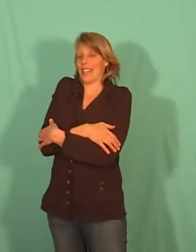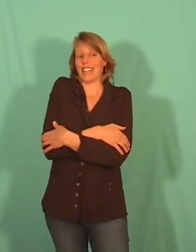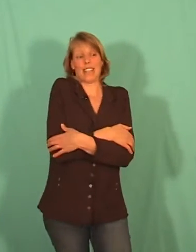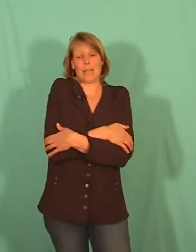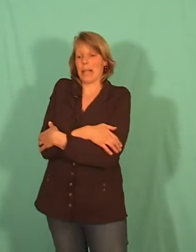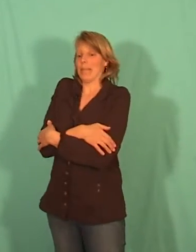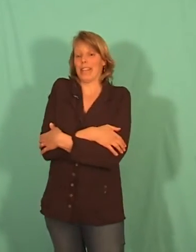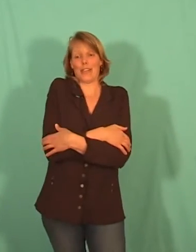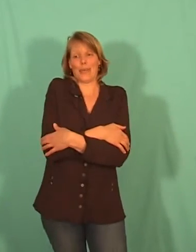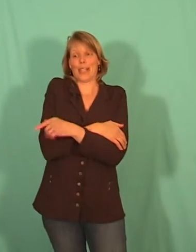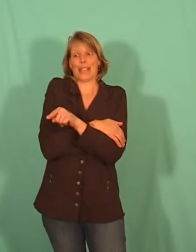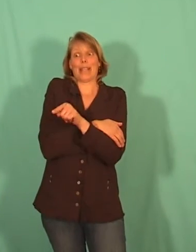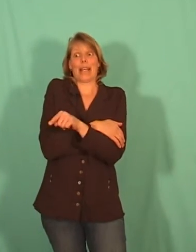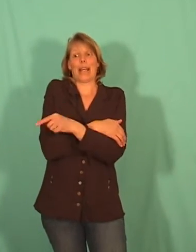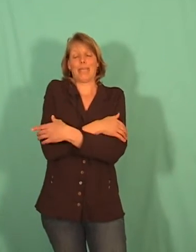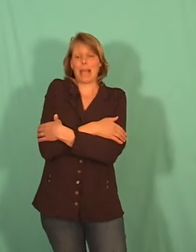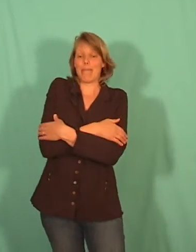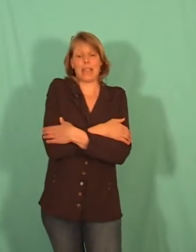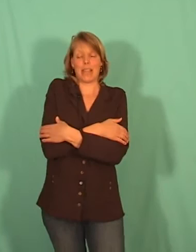see a baby and they do this. Baby.